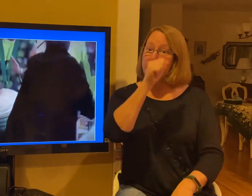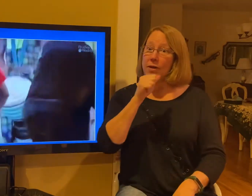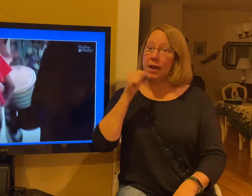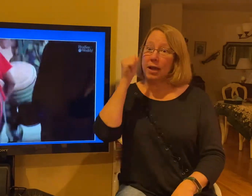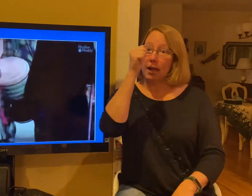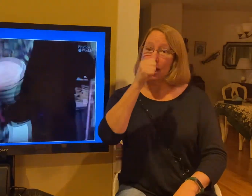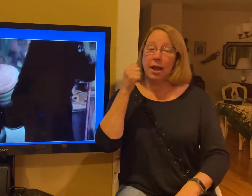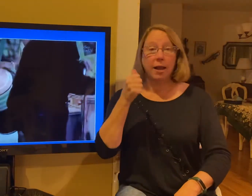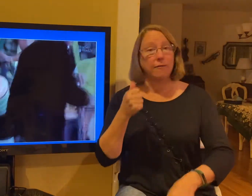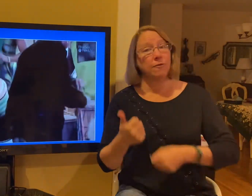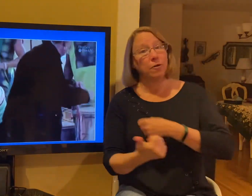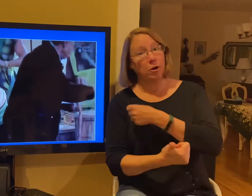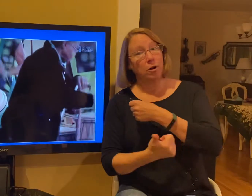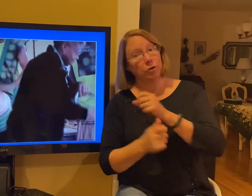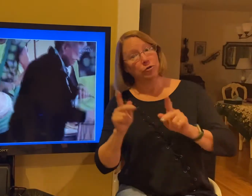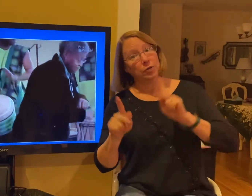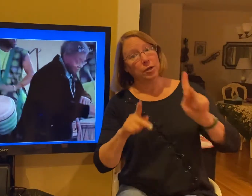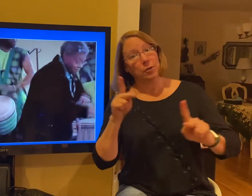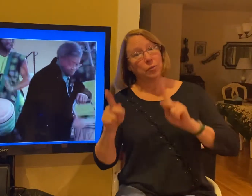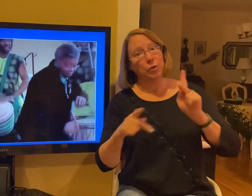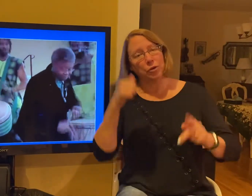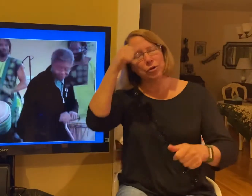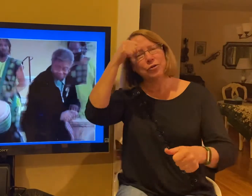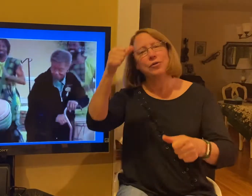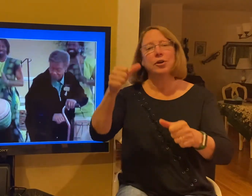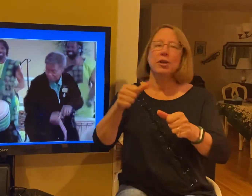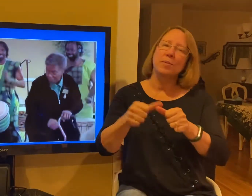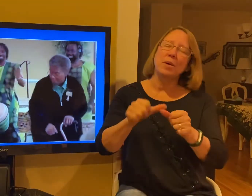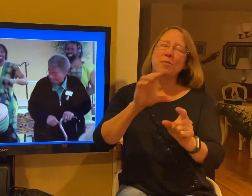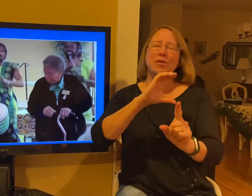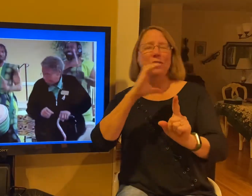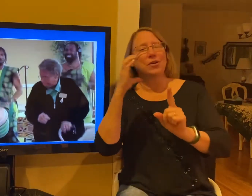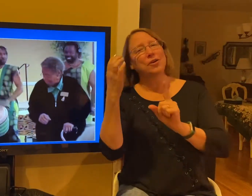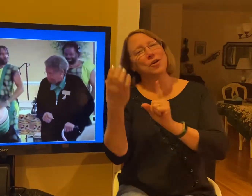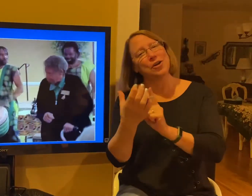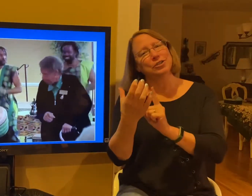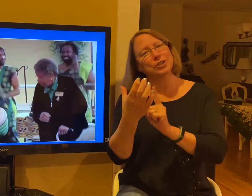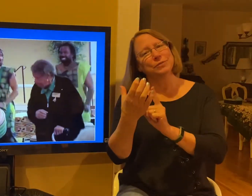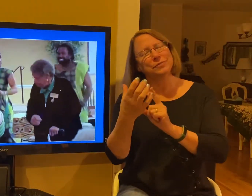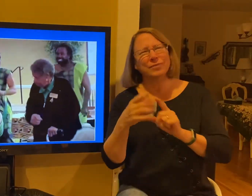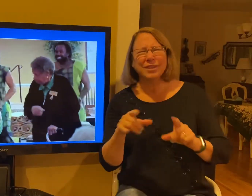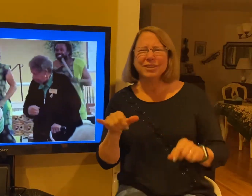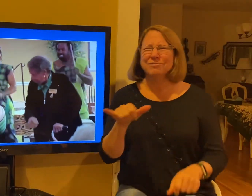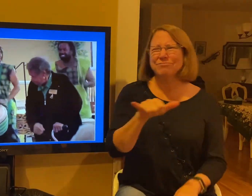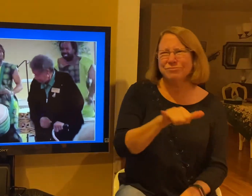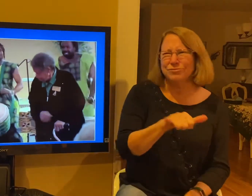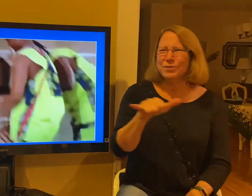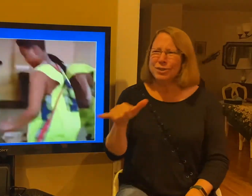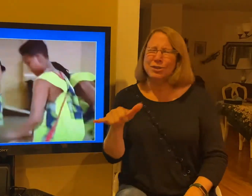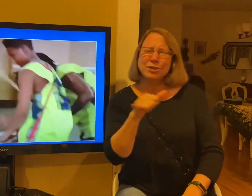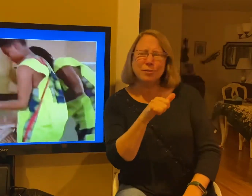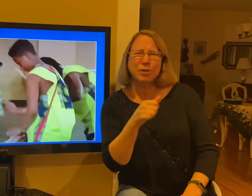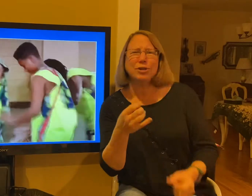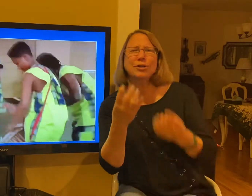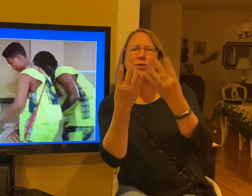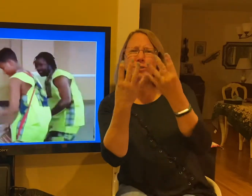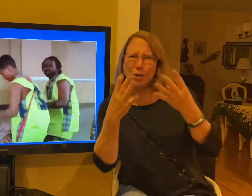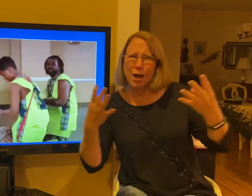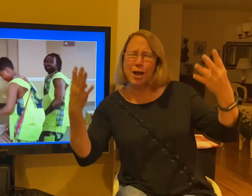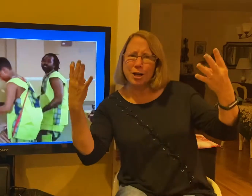the history and traditions of their culture. Similar to Hanukkah, Kwanzaa is celebrated by lighting a candle each day, with